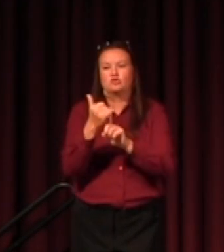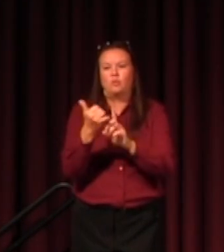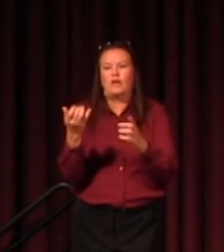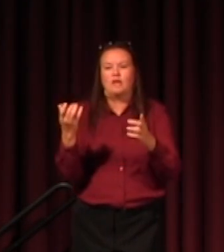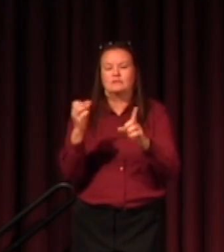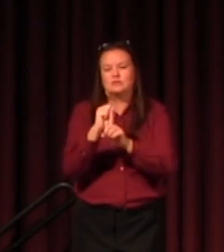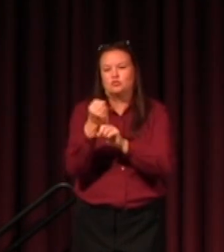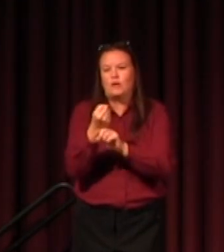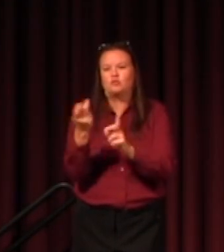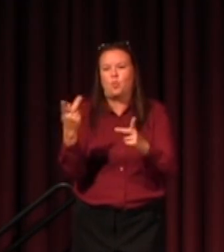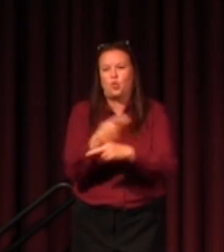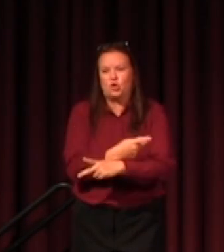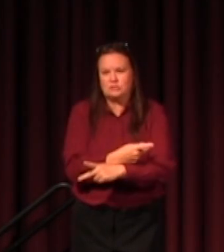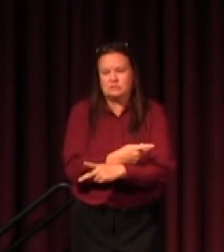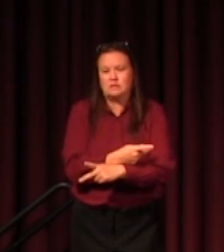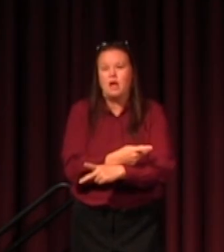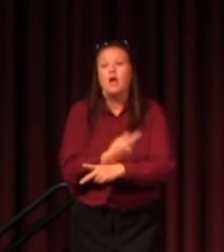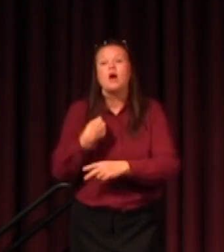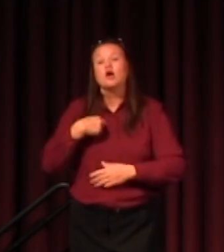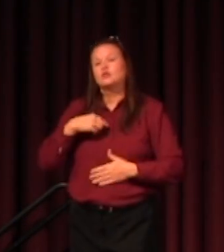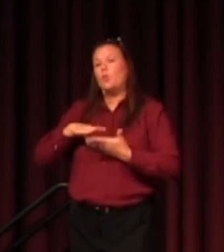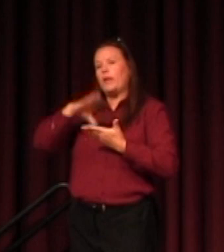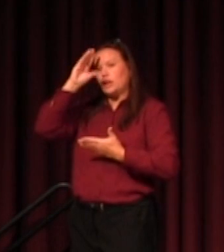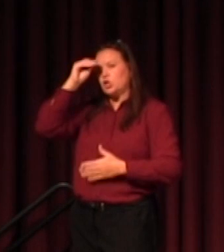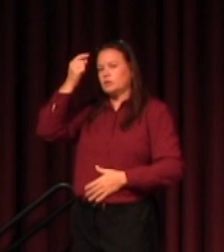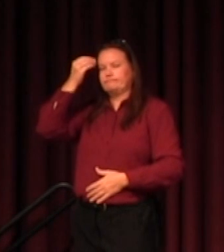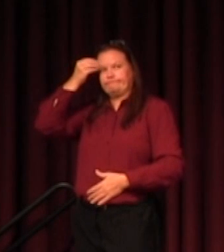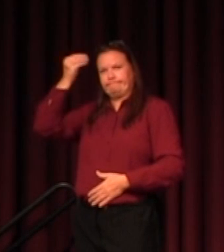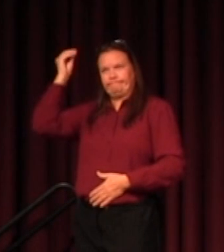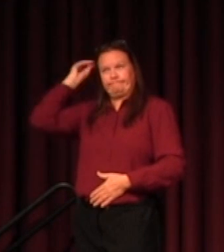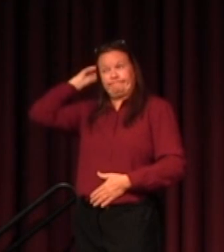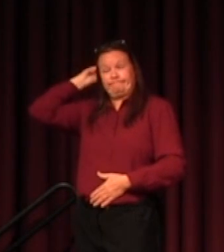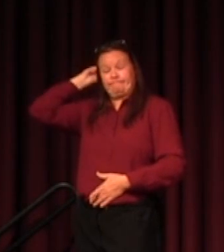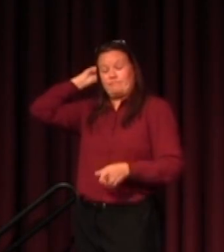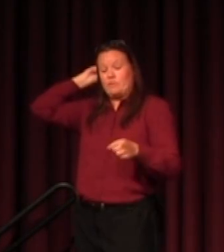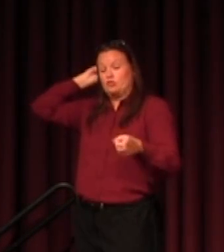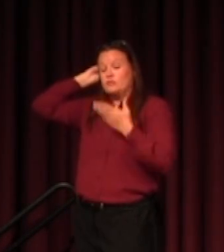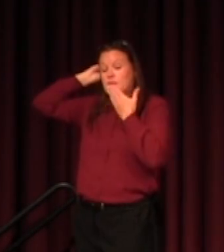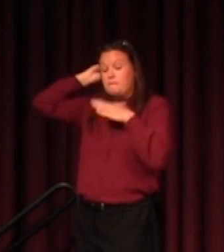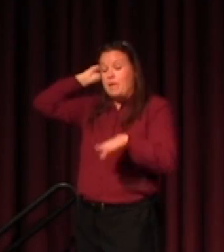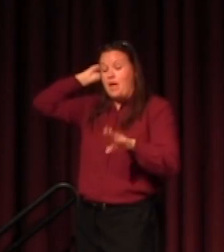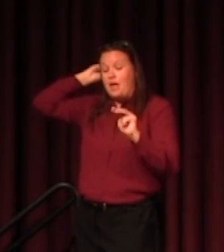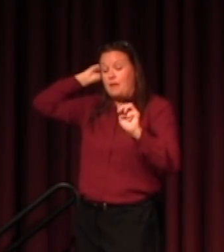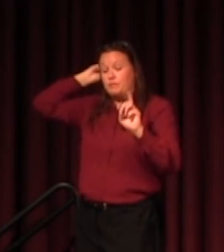get together and make a rule. We just learned over time that's the rule.